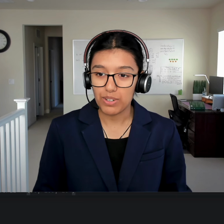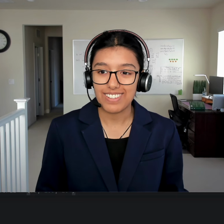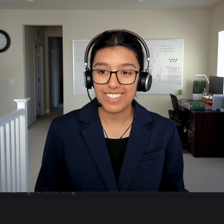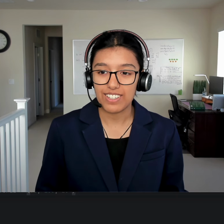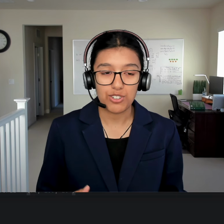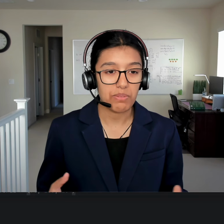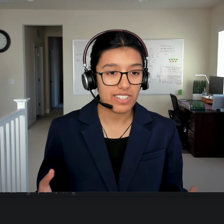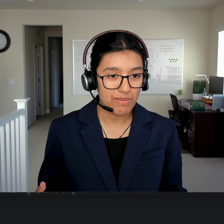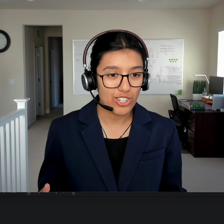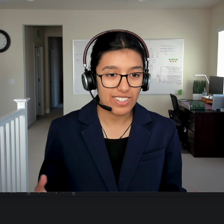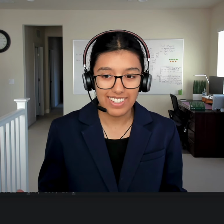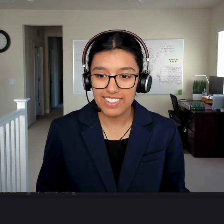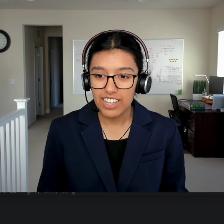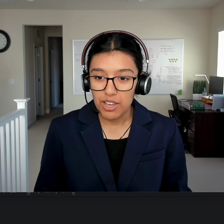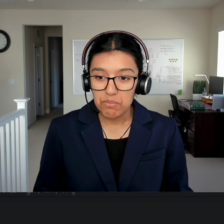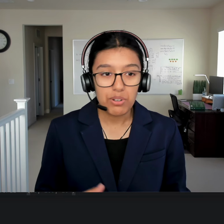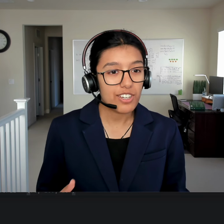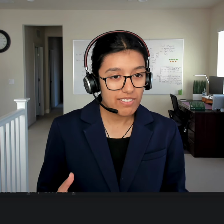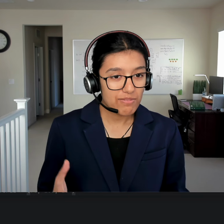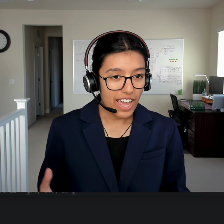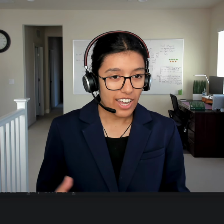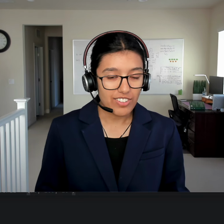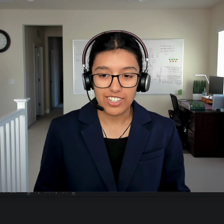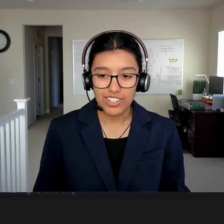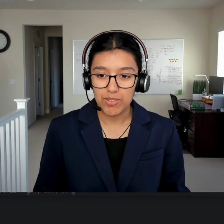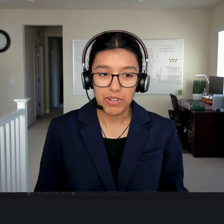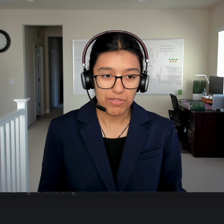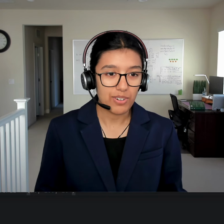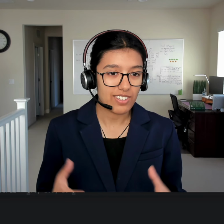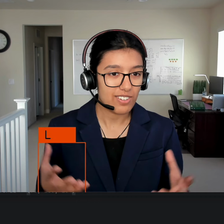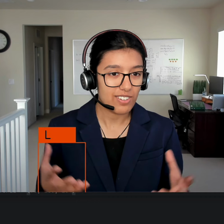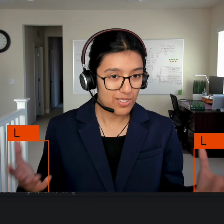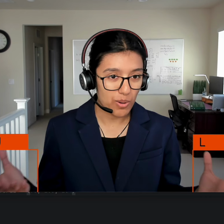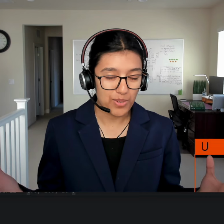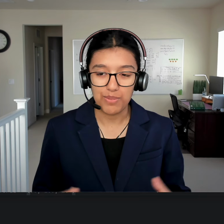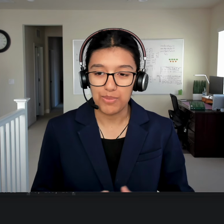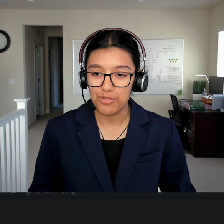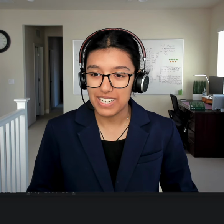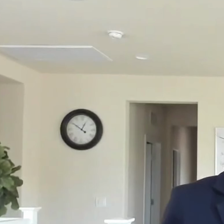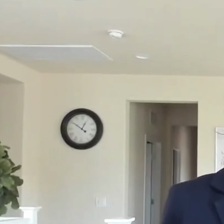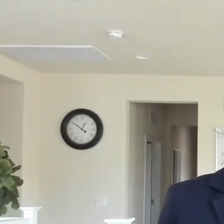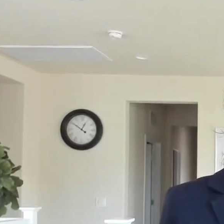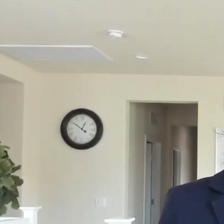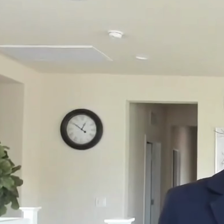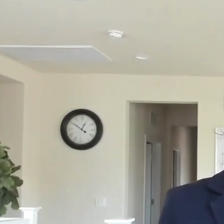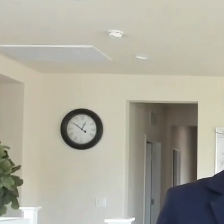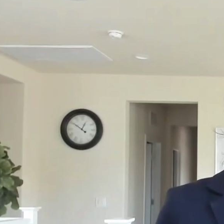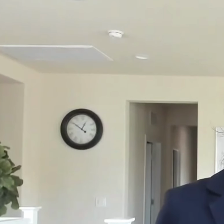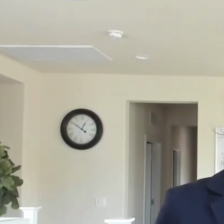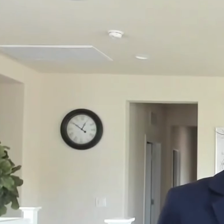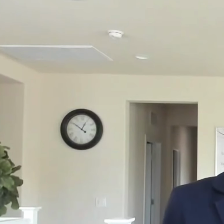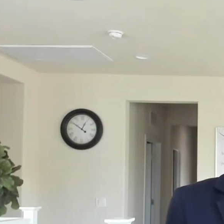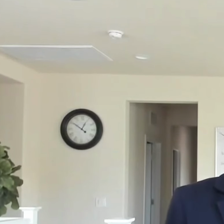supplying 2,600 plus images is pretty good for accuracy terms, but of course, there's always room for improvement. So that was the end